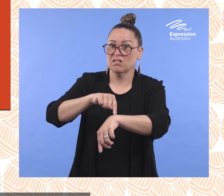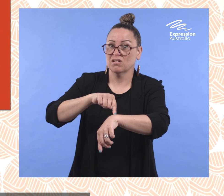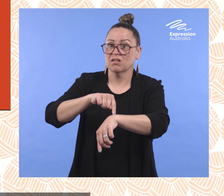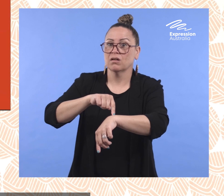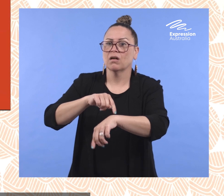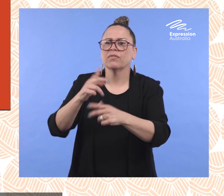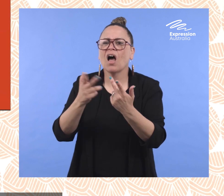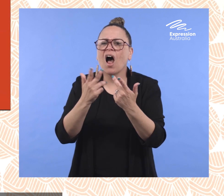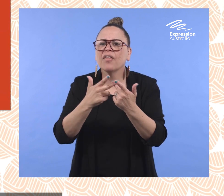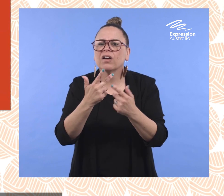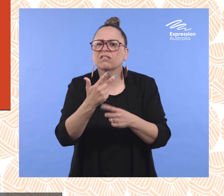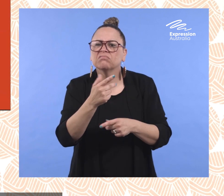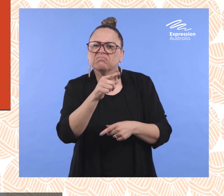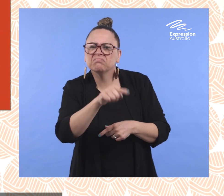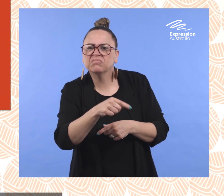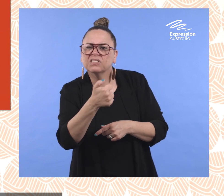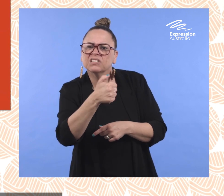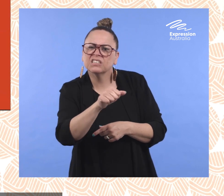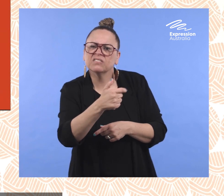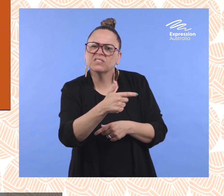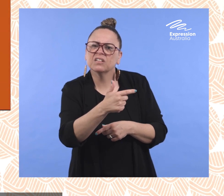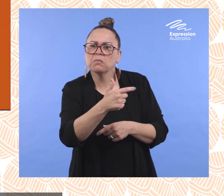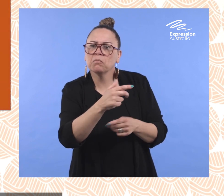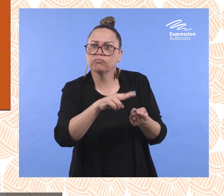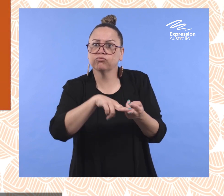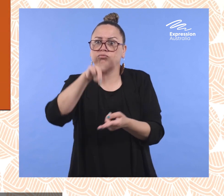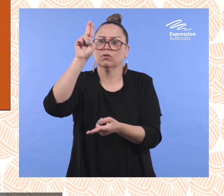the other 8 that were successful.